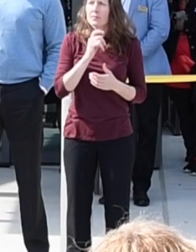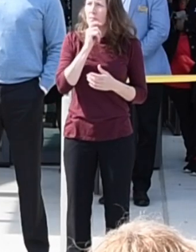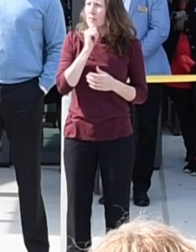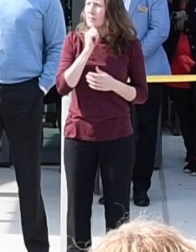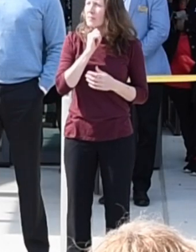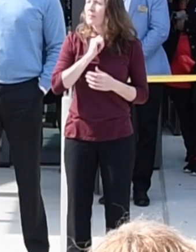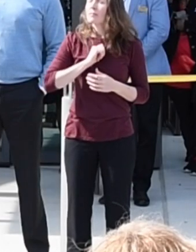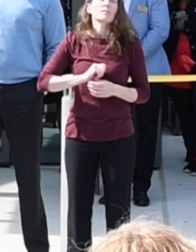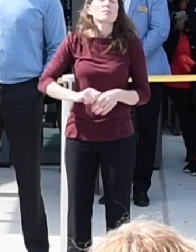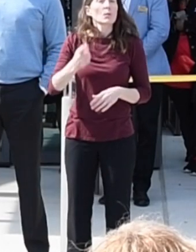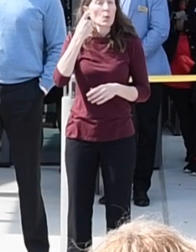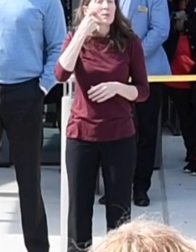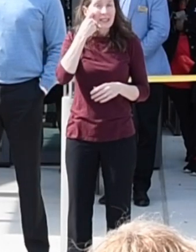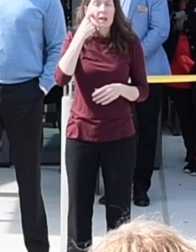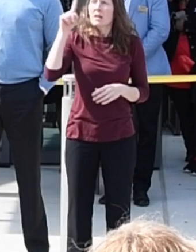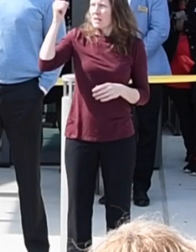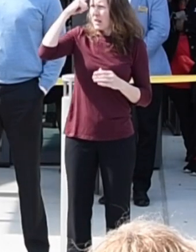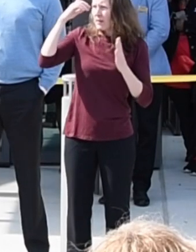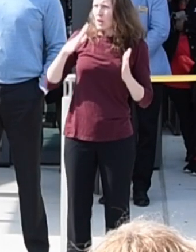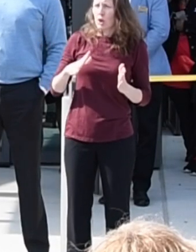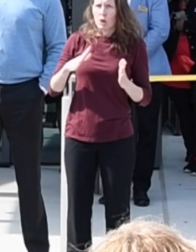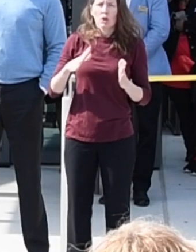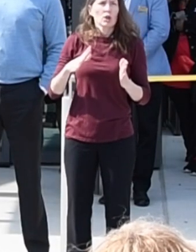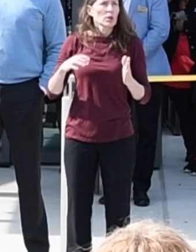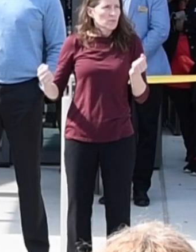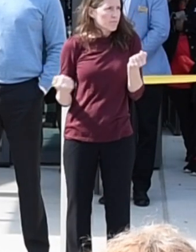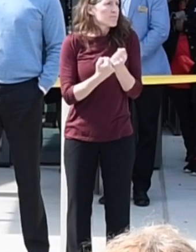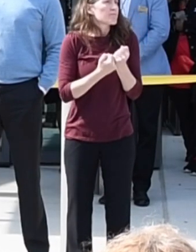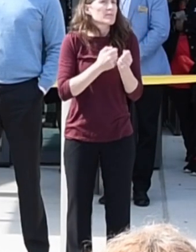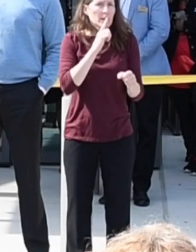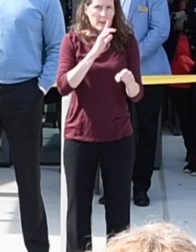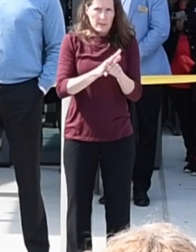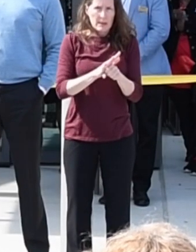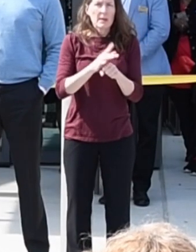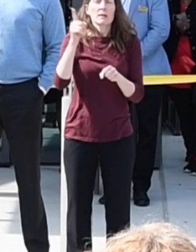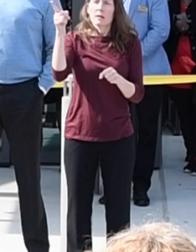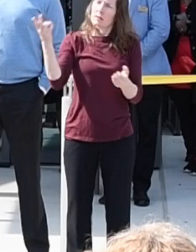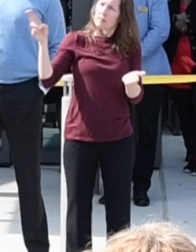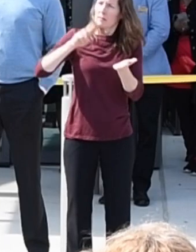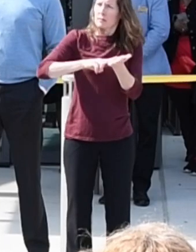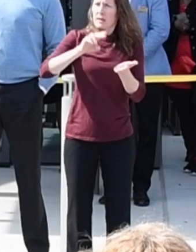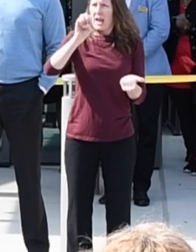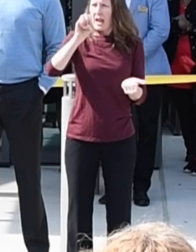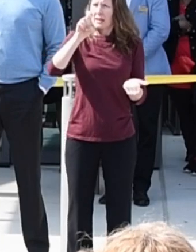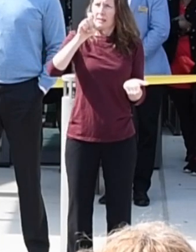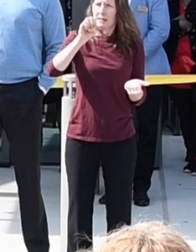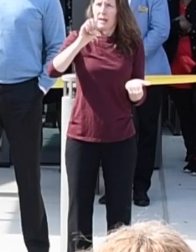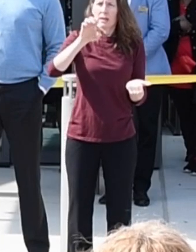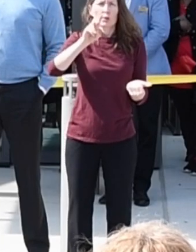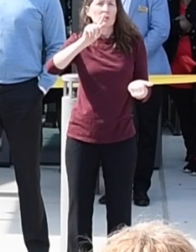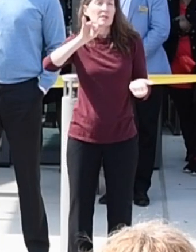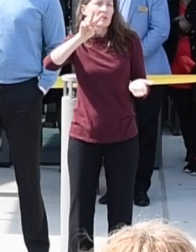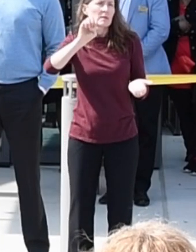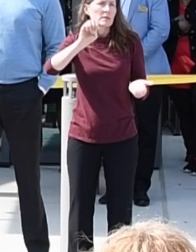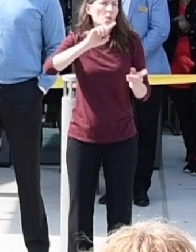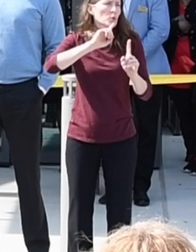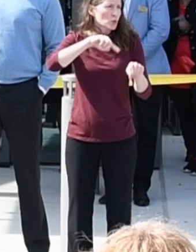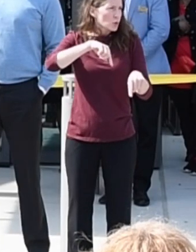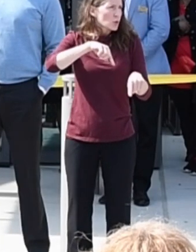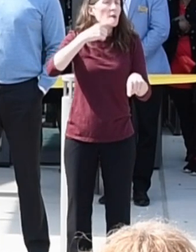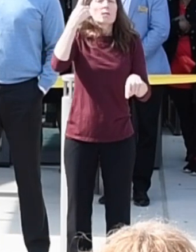governor backed this commitment by signing an executive order for Maryland to begin to implement